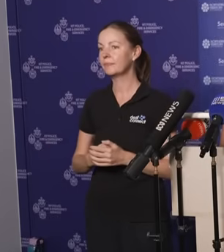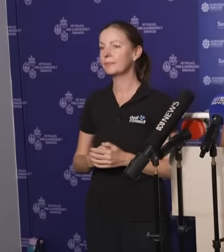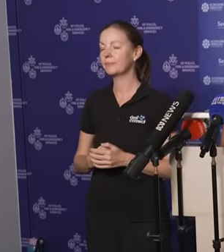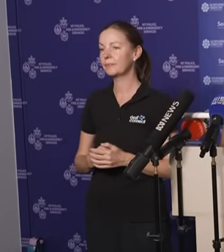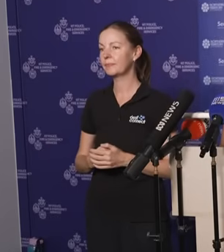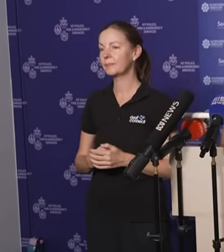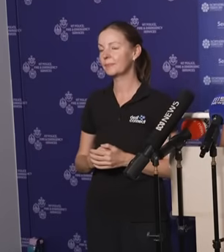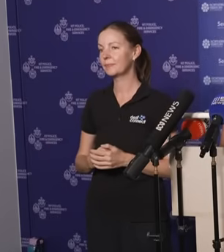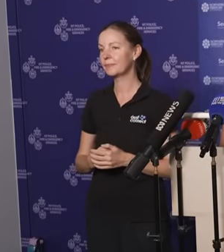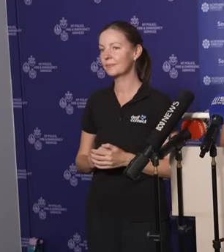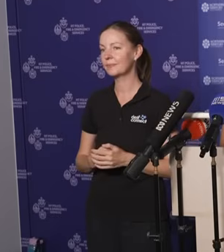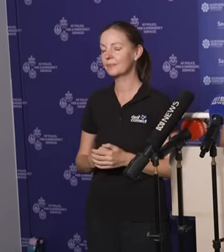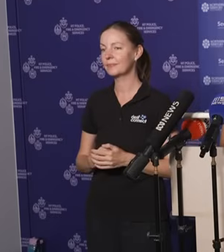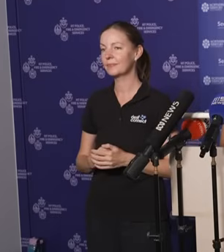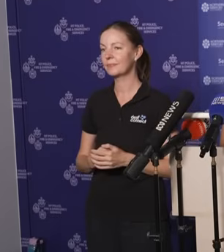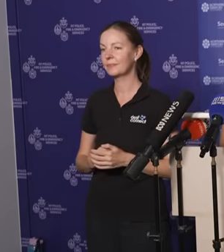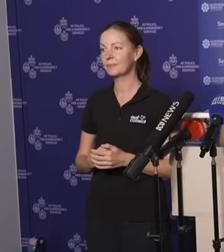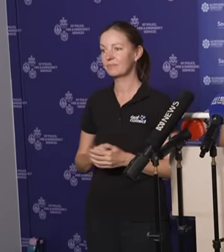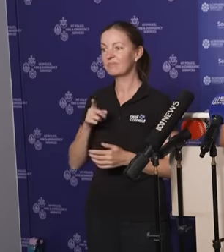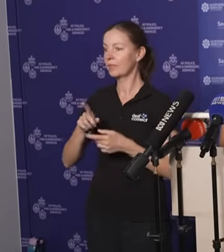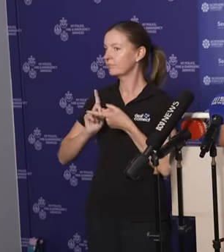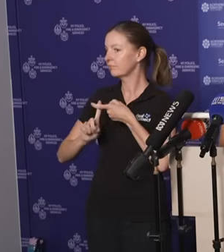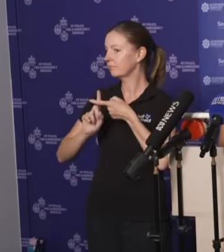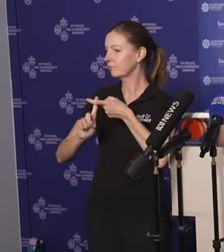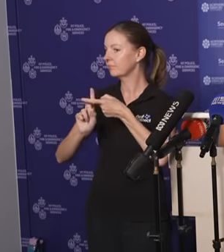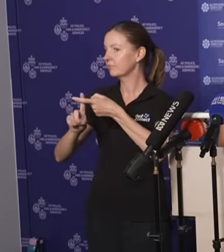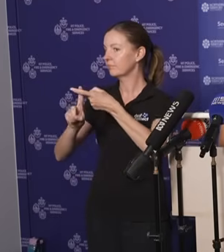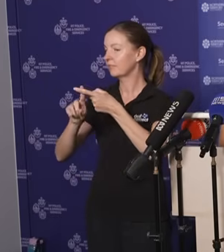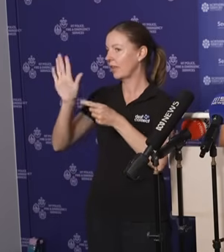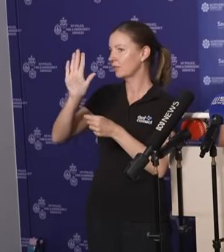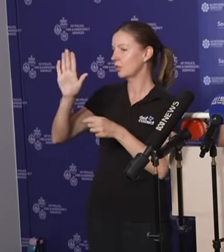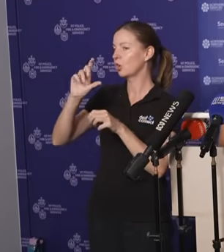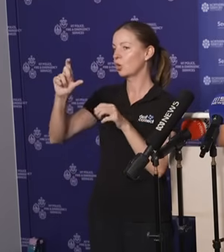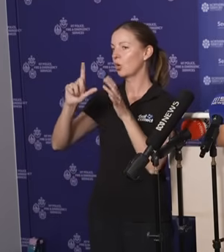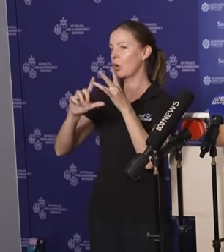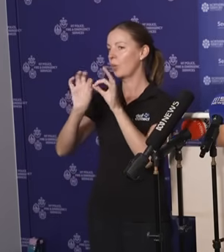120 kilometers. Are continuing on Coburg today.